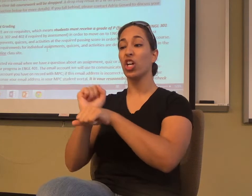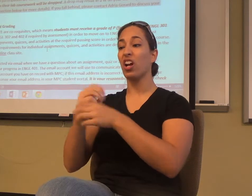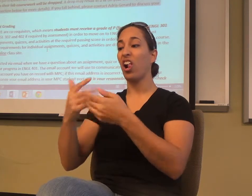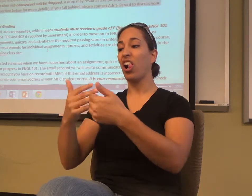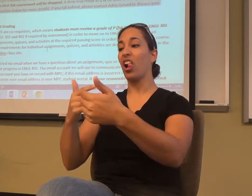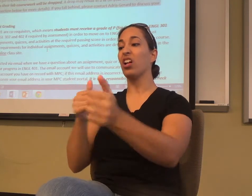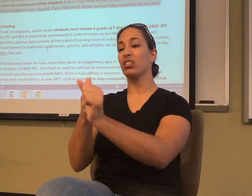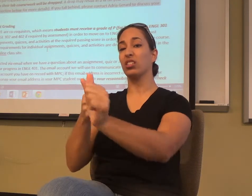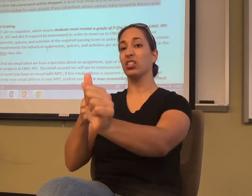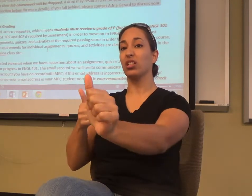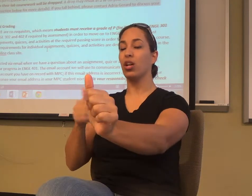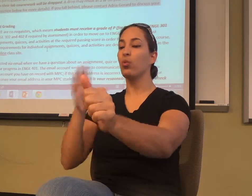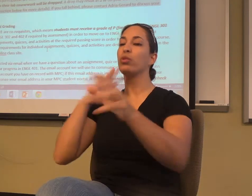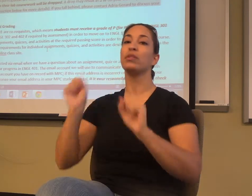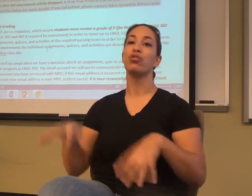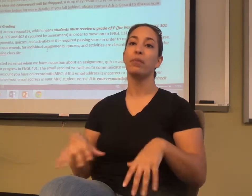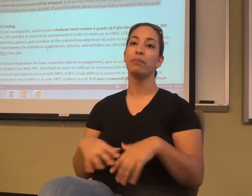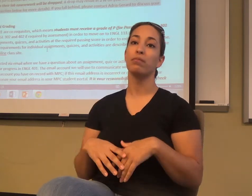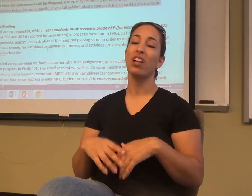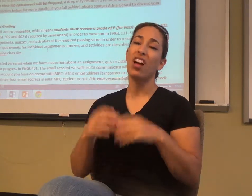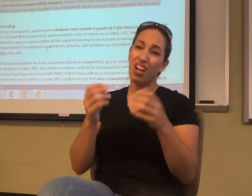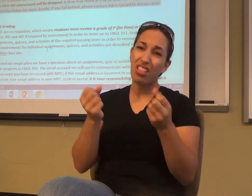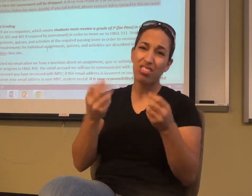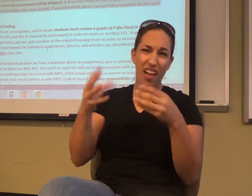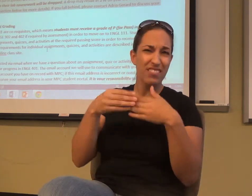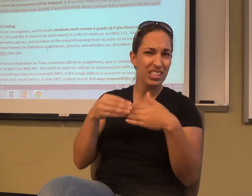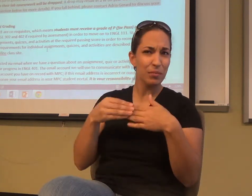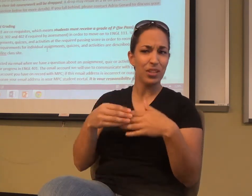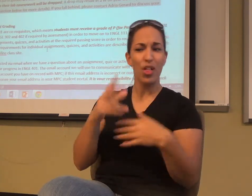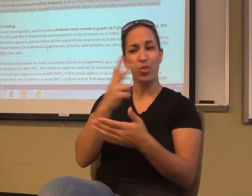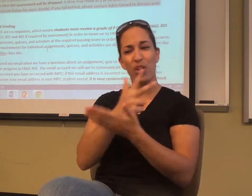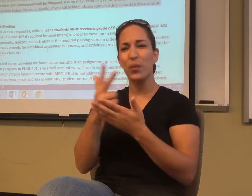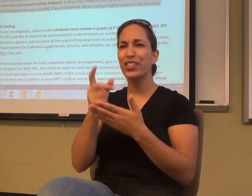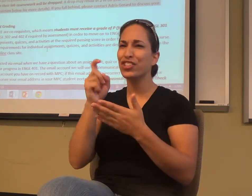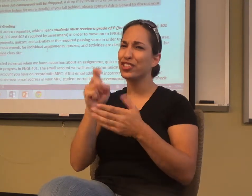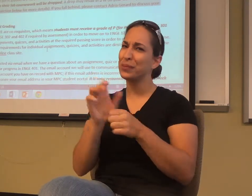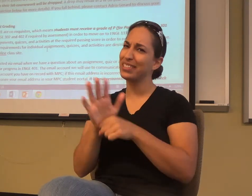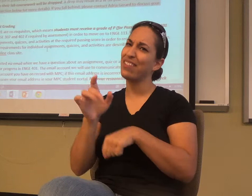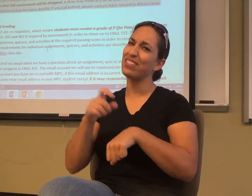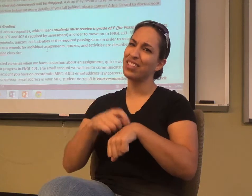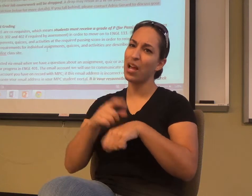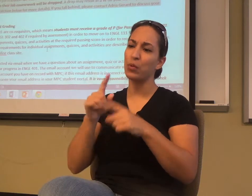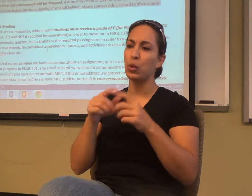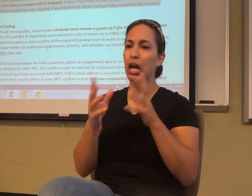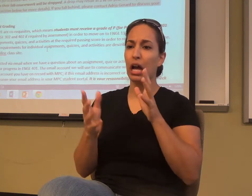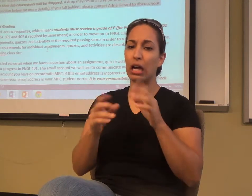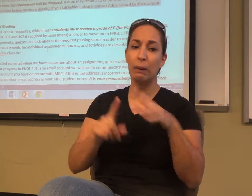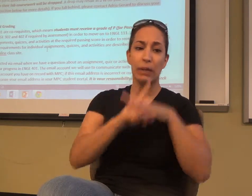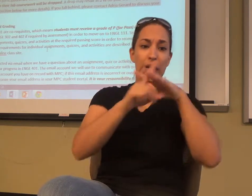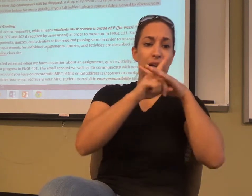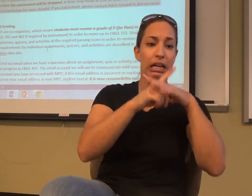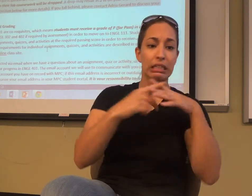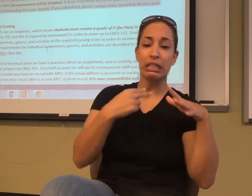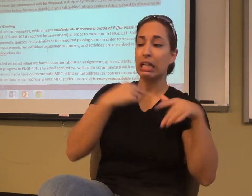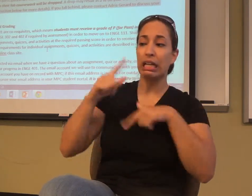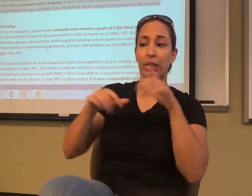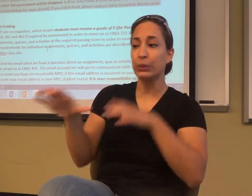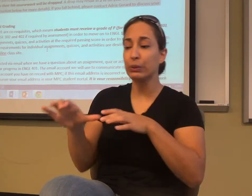lab. 3 weeks should be enough time to resolve those work conflicts that may come up, to resolve family emergencies,